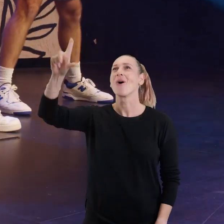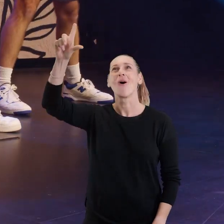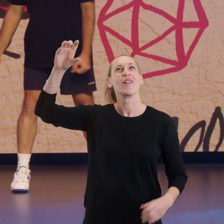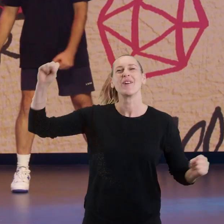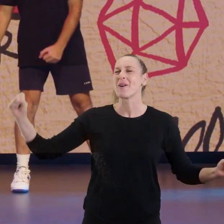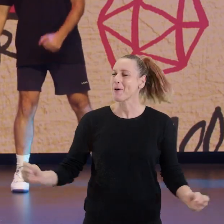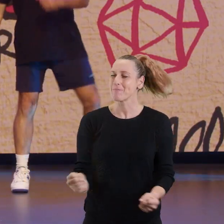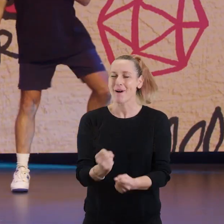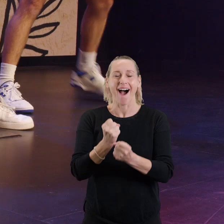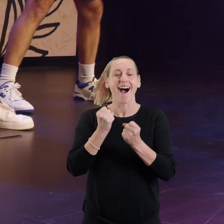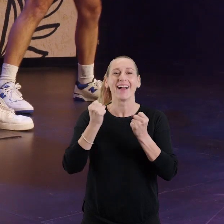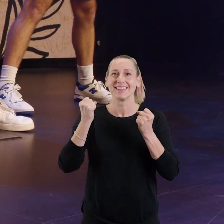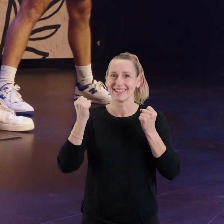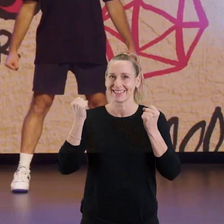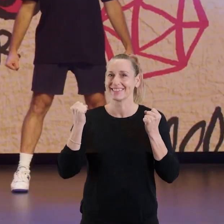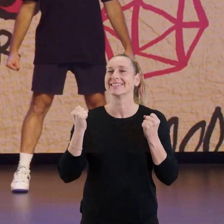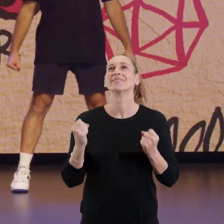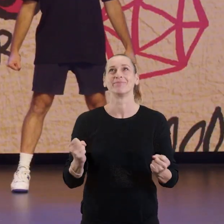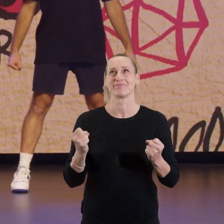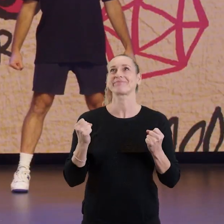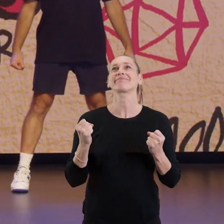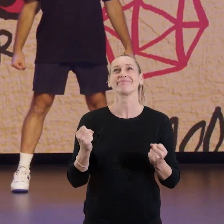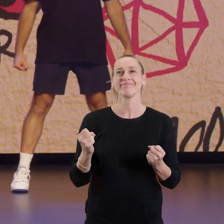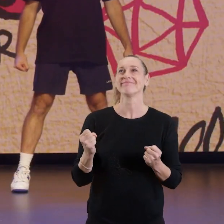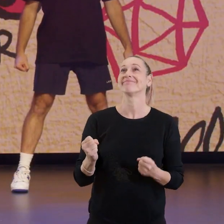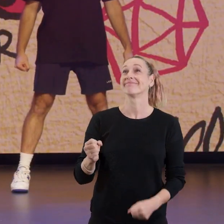The Lord Almighty.